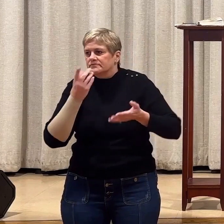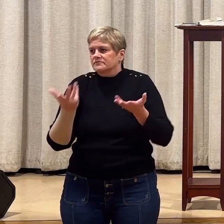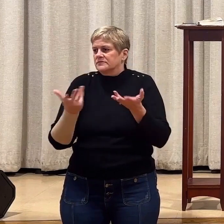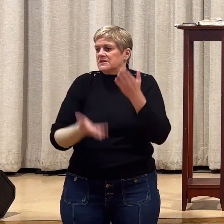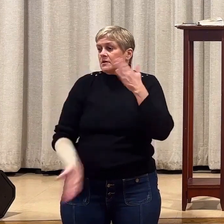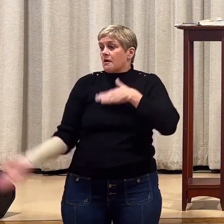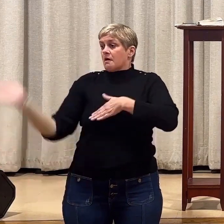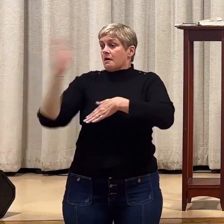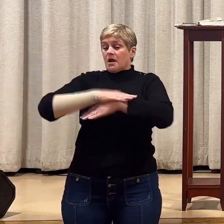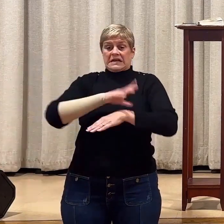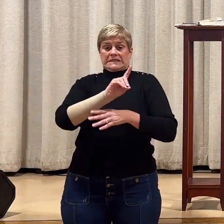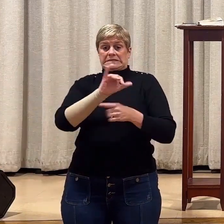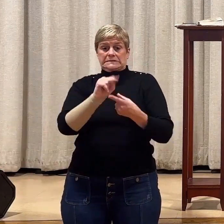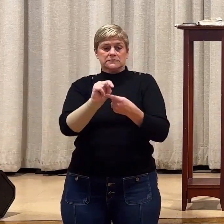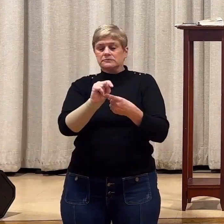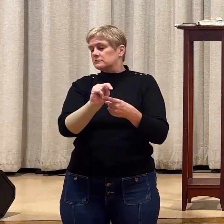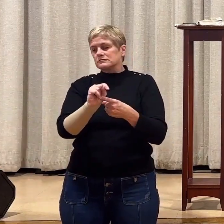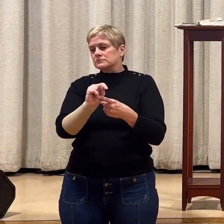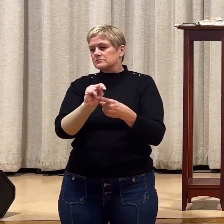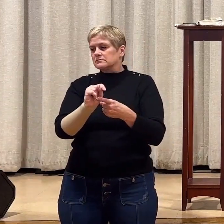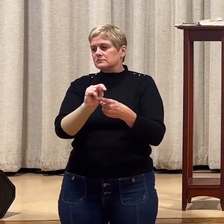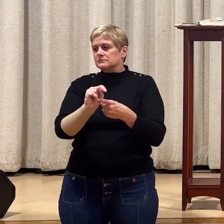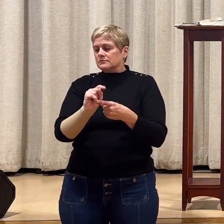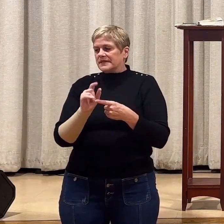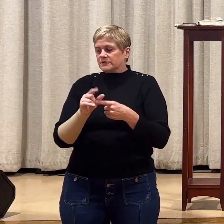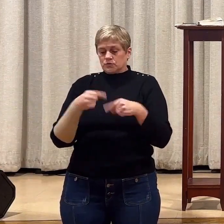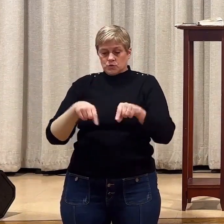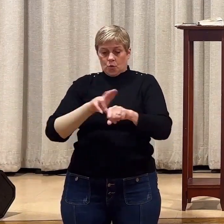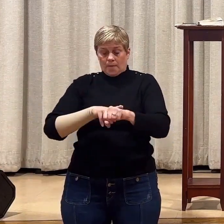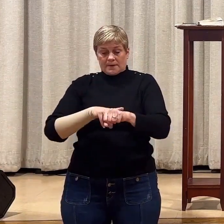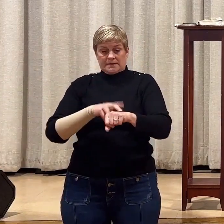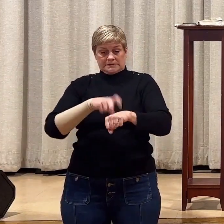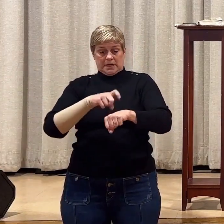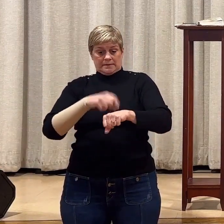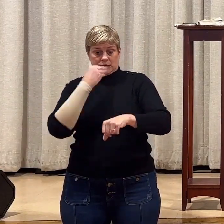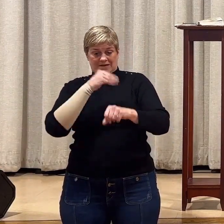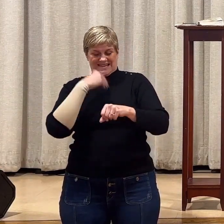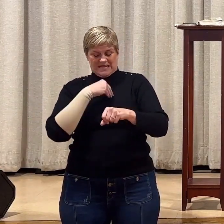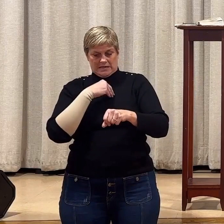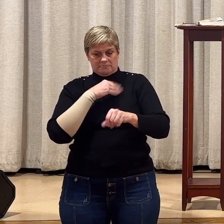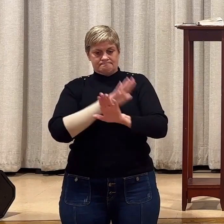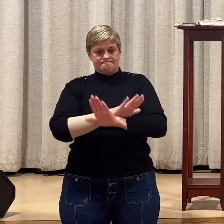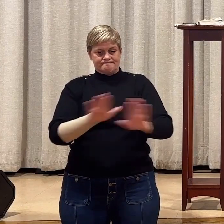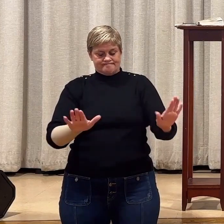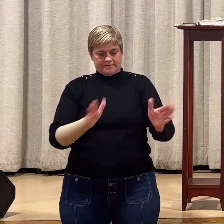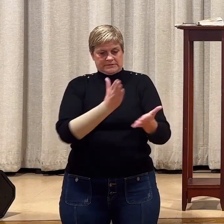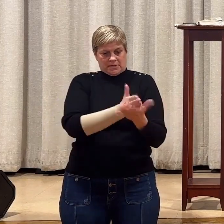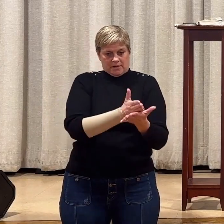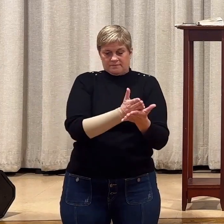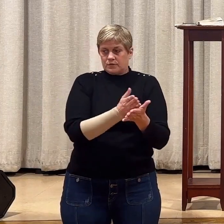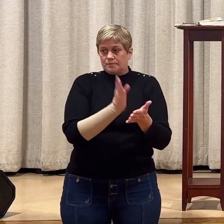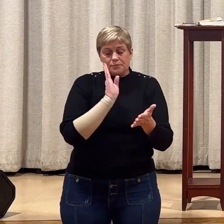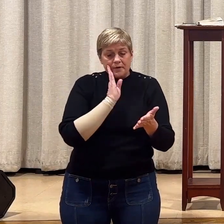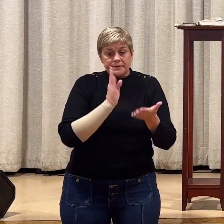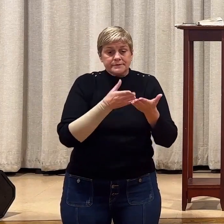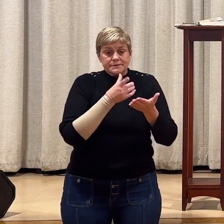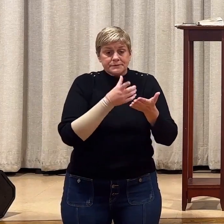dieting. It's actually replacing the time you would spend with food and with God, and that will give you a lot